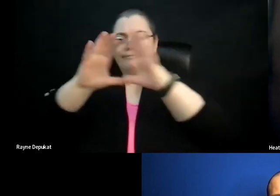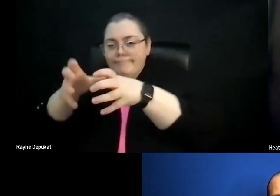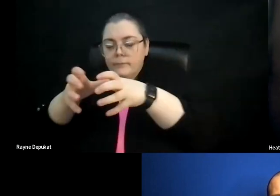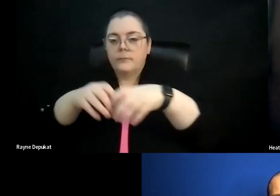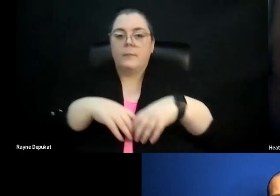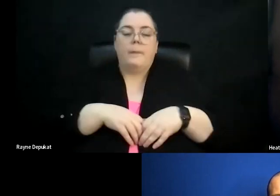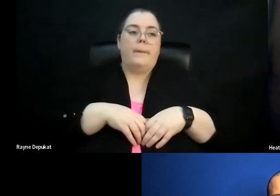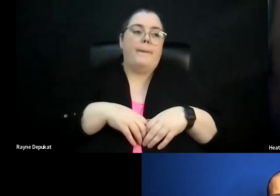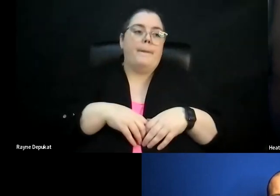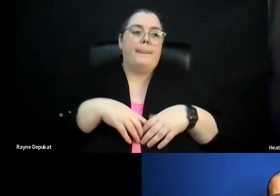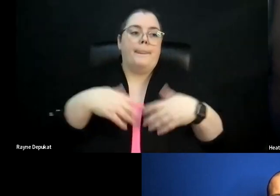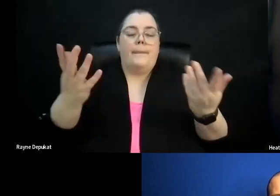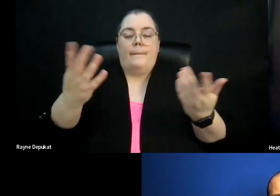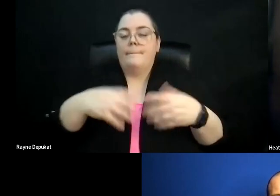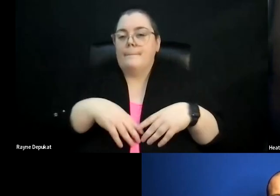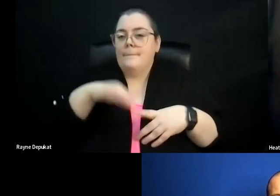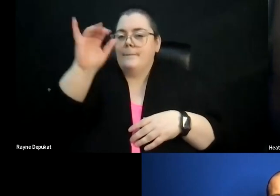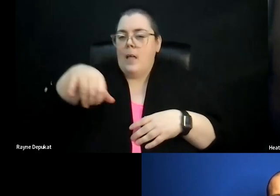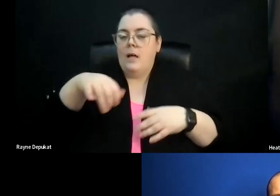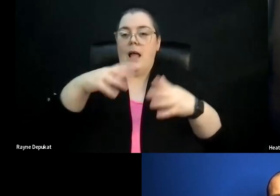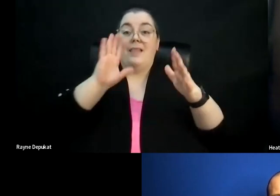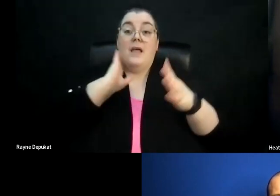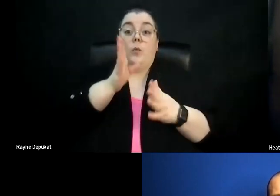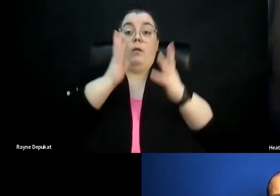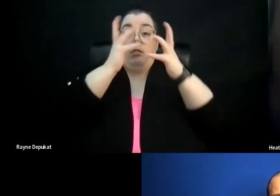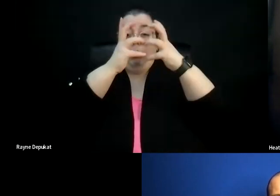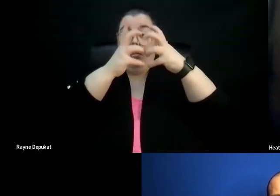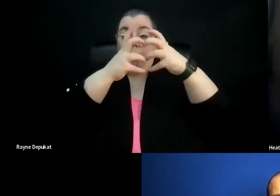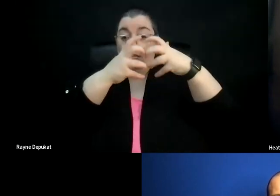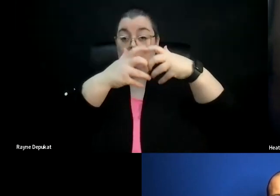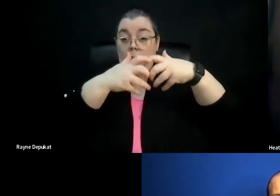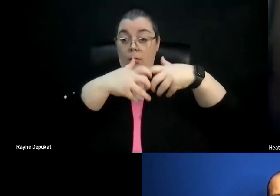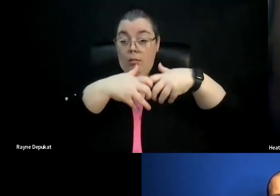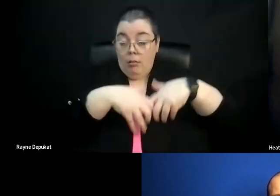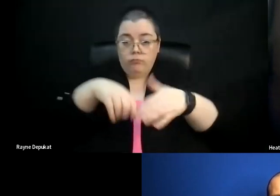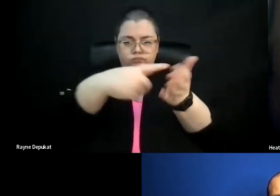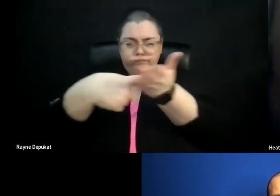We're identifying various categories, and that's where we're at right now.